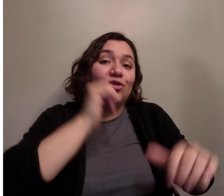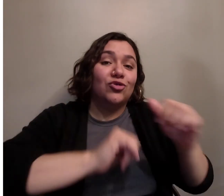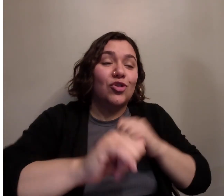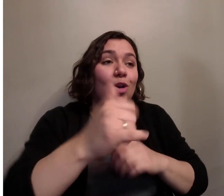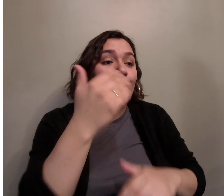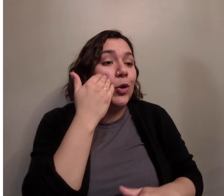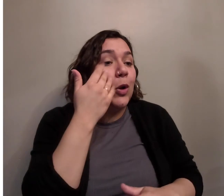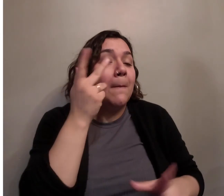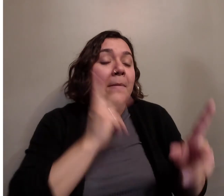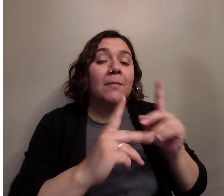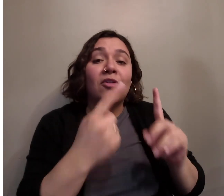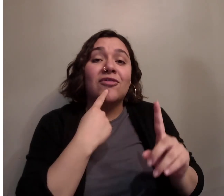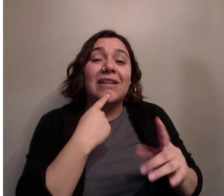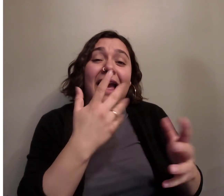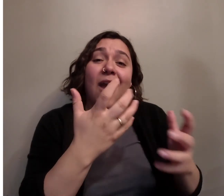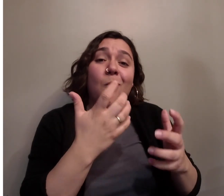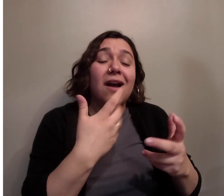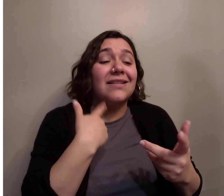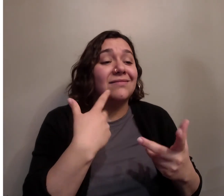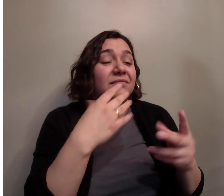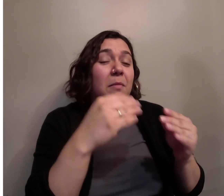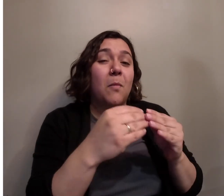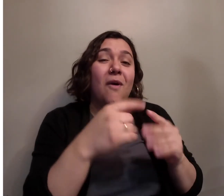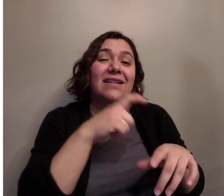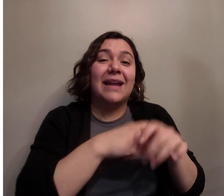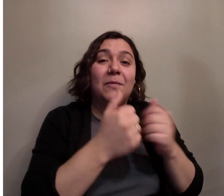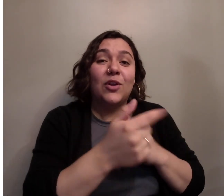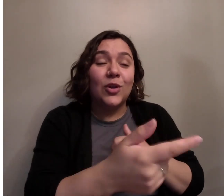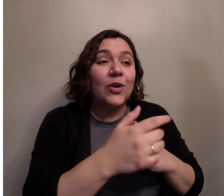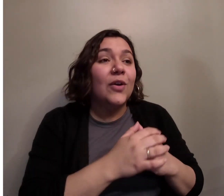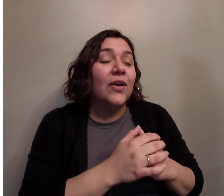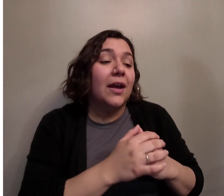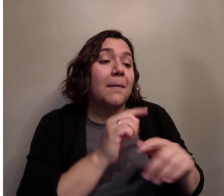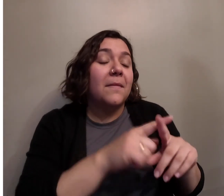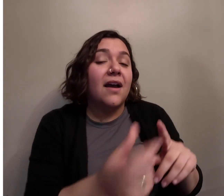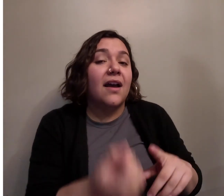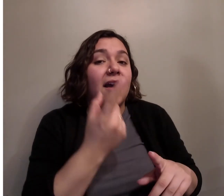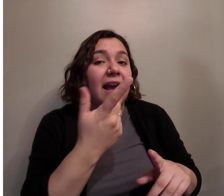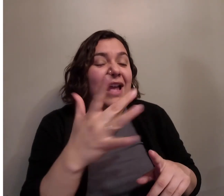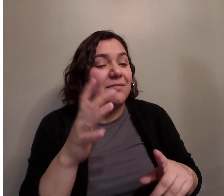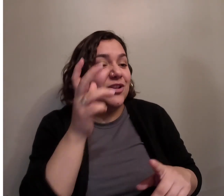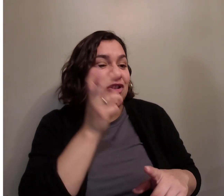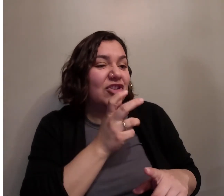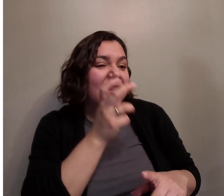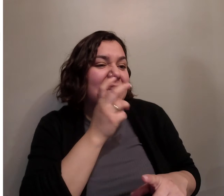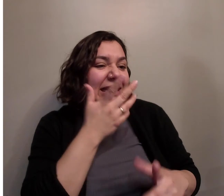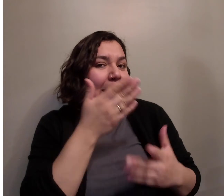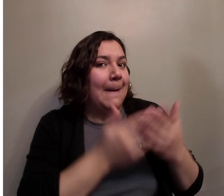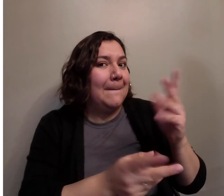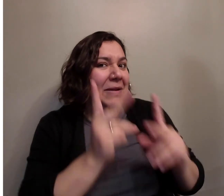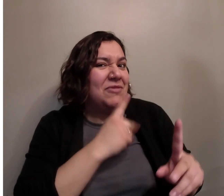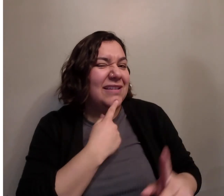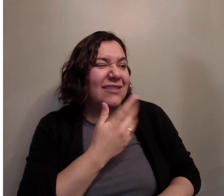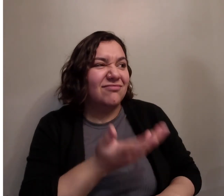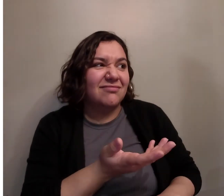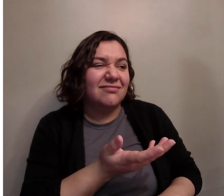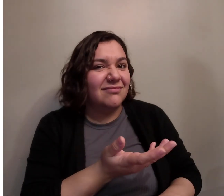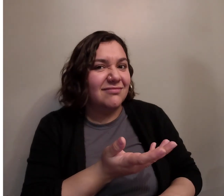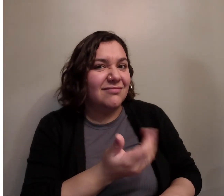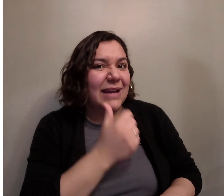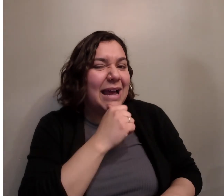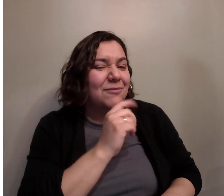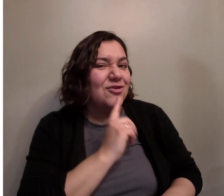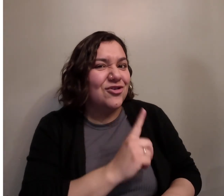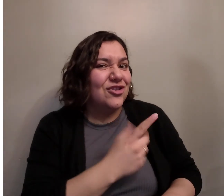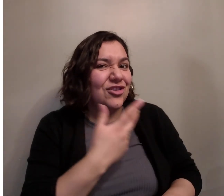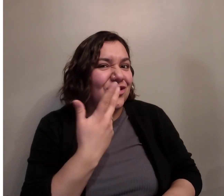to get to know each other? People are saying, I would like to spend more time with you, but I'm hearing from some people